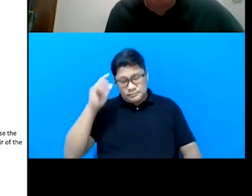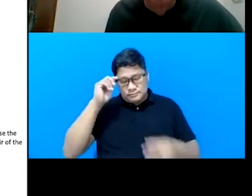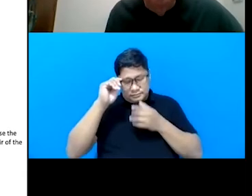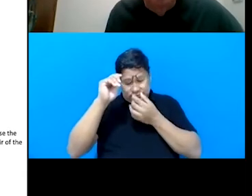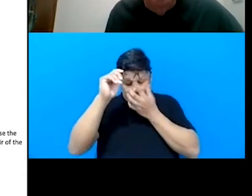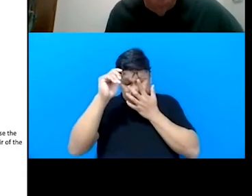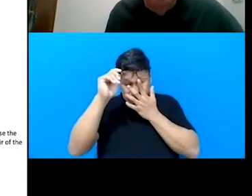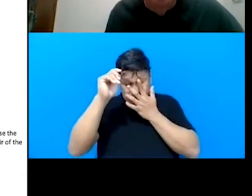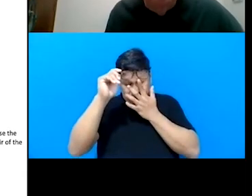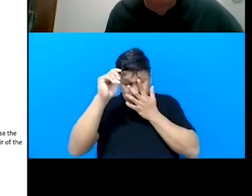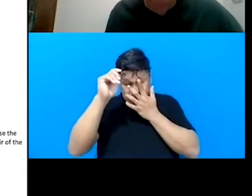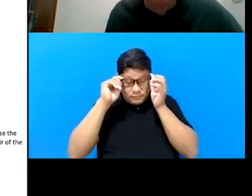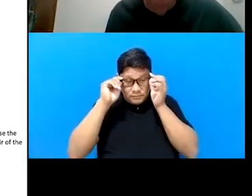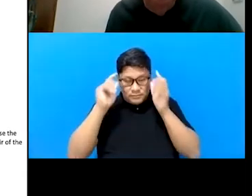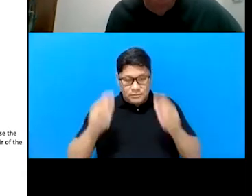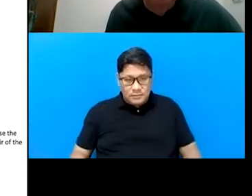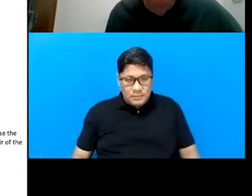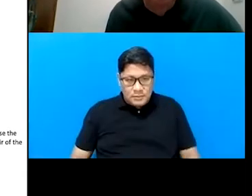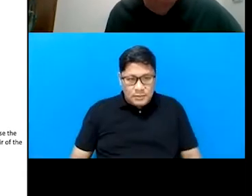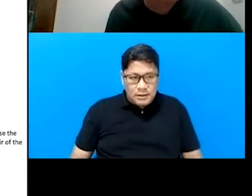Okay, let's go to the next example